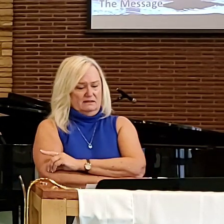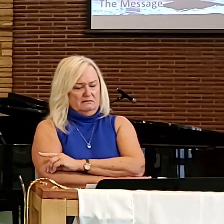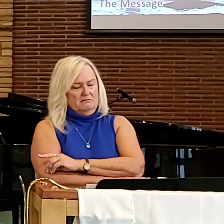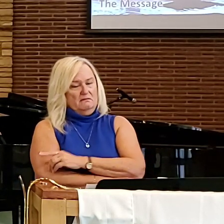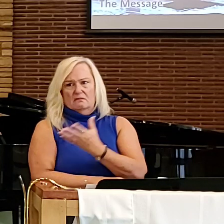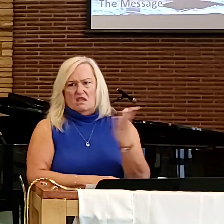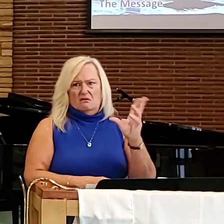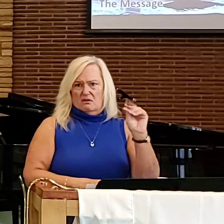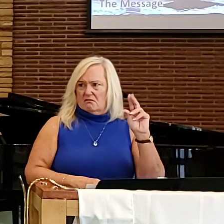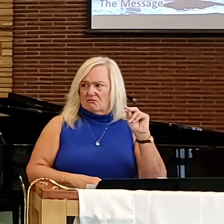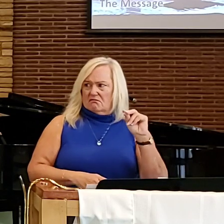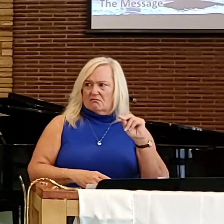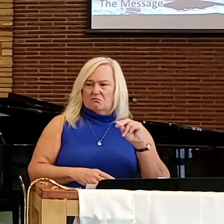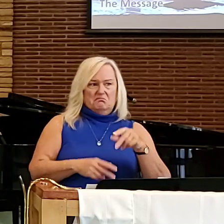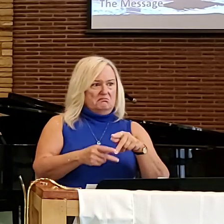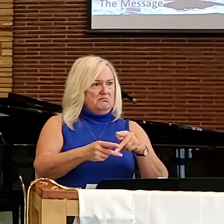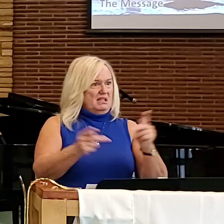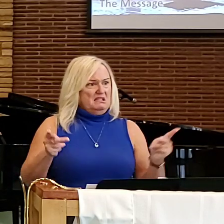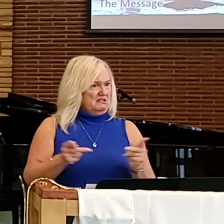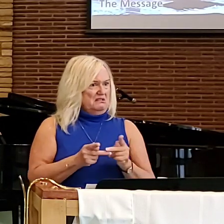There are no facilities.